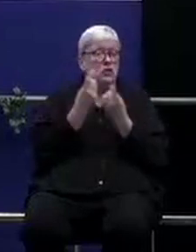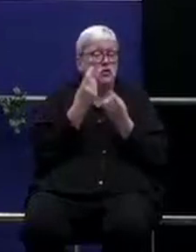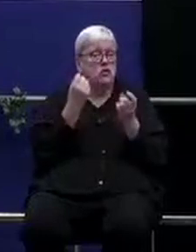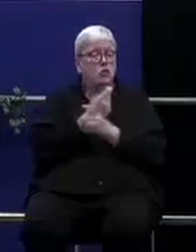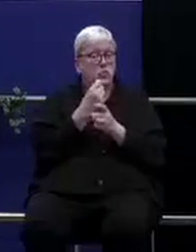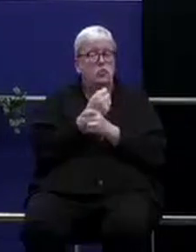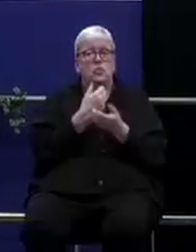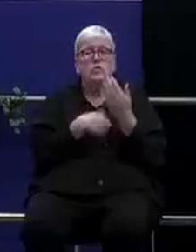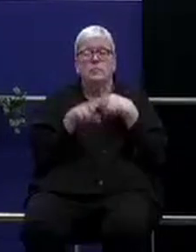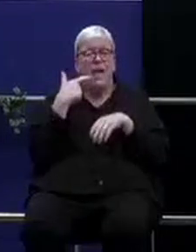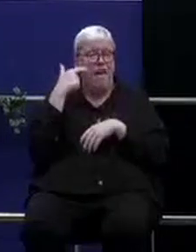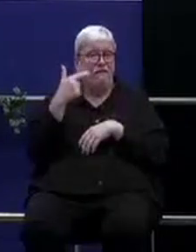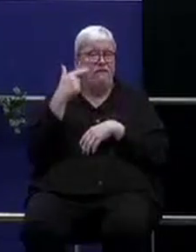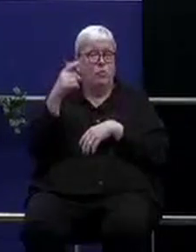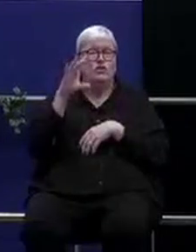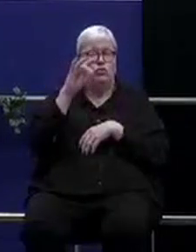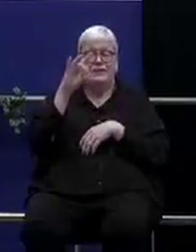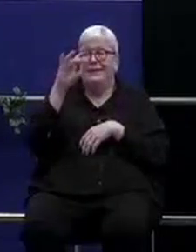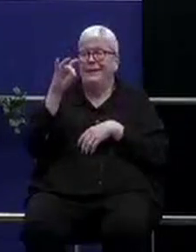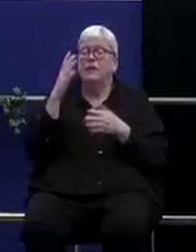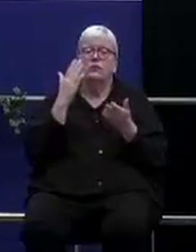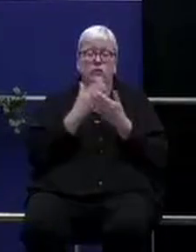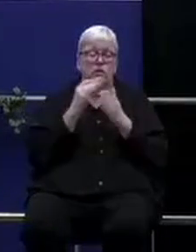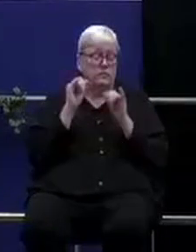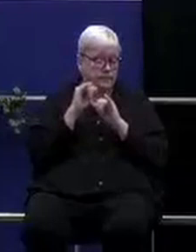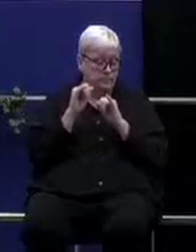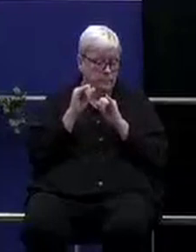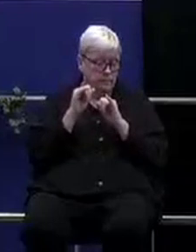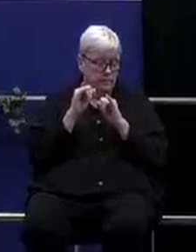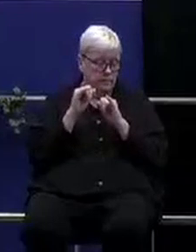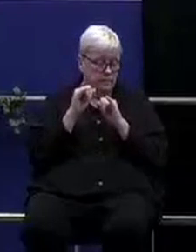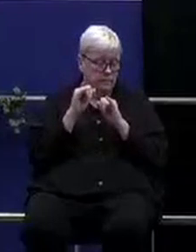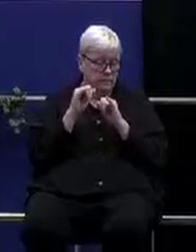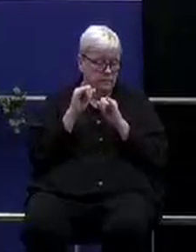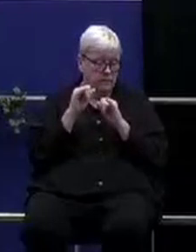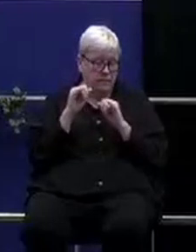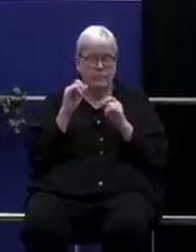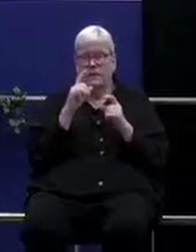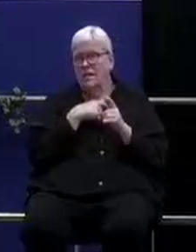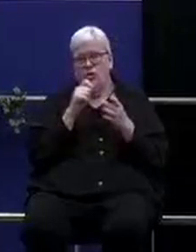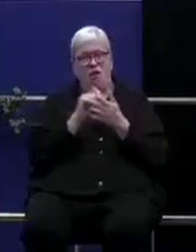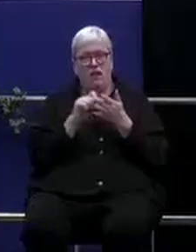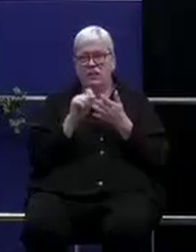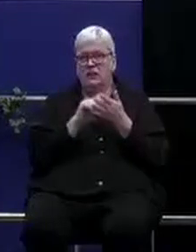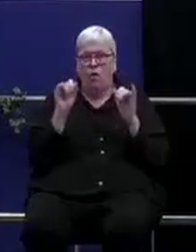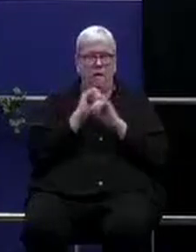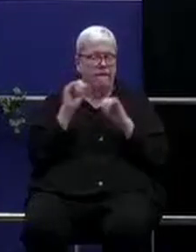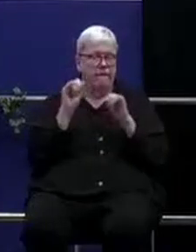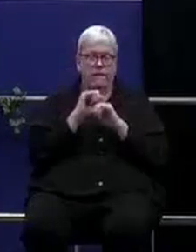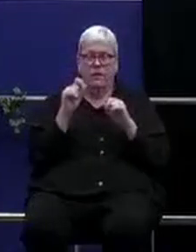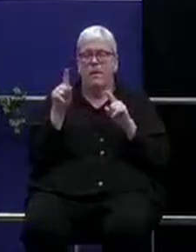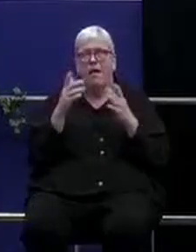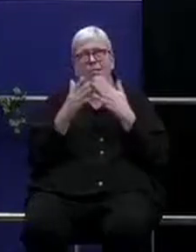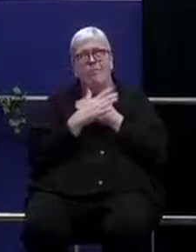every Tuesday. And very quickly, I was terrible. I mean, I can't express how terrible a writer I was when I started, but I loved